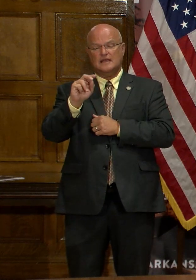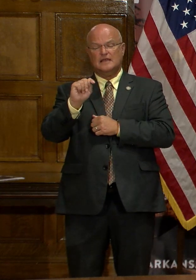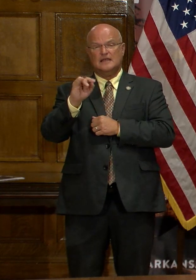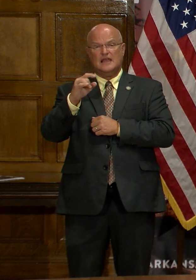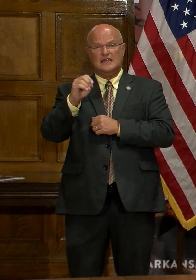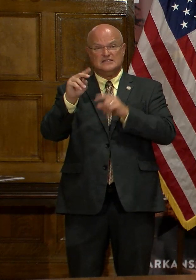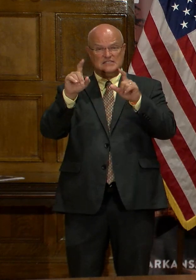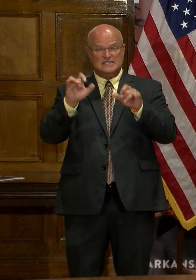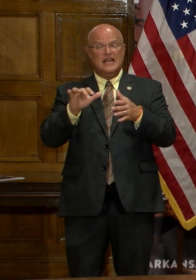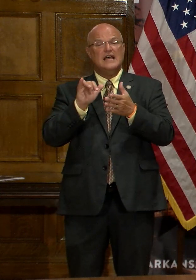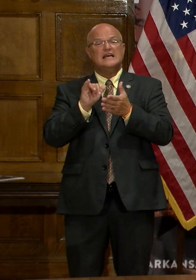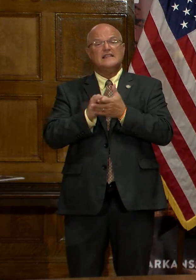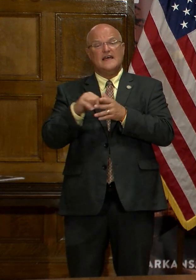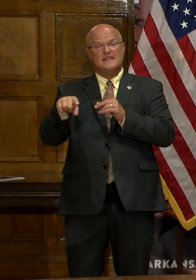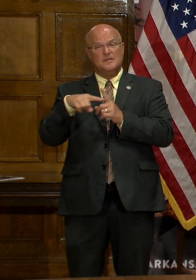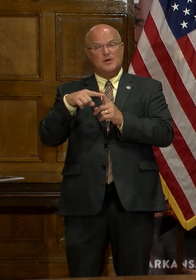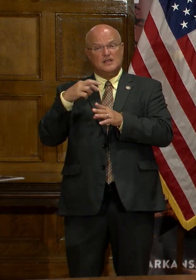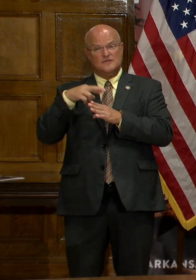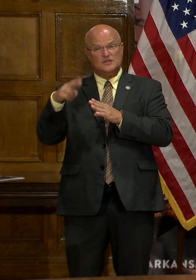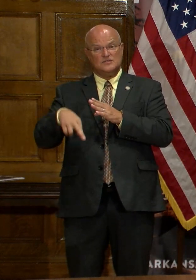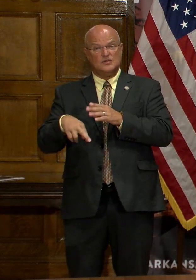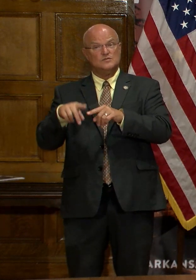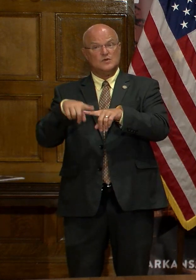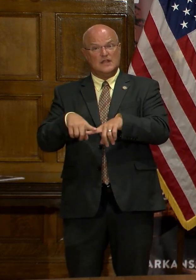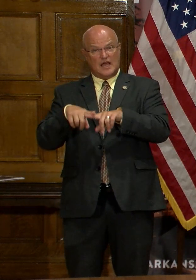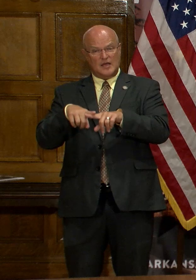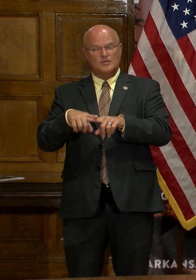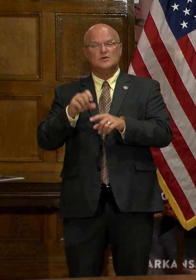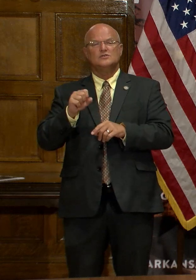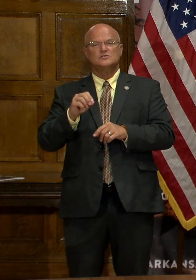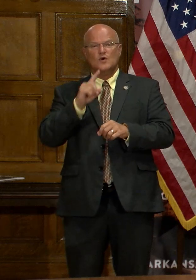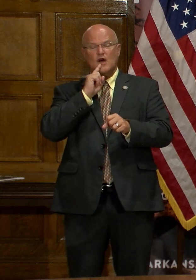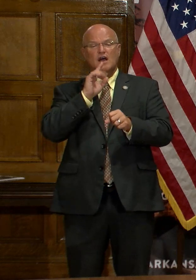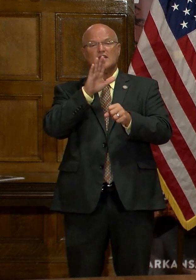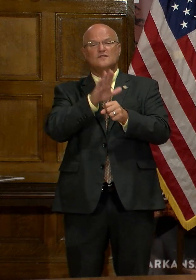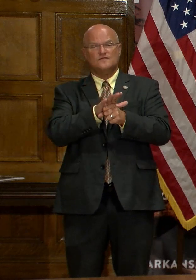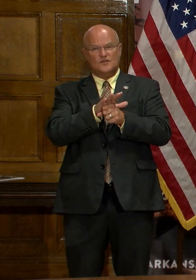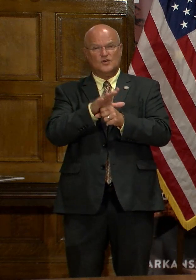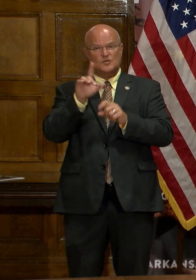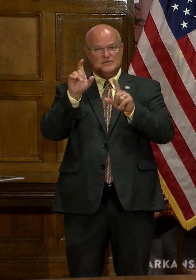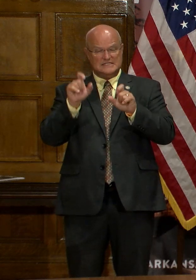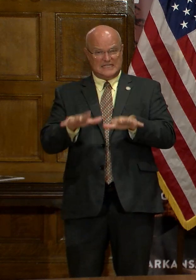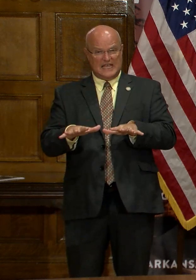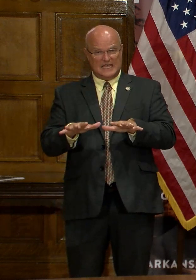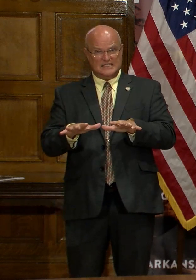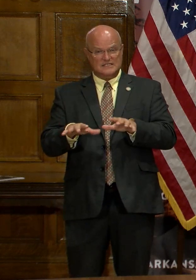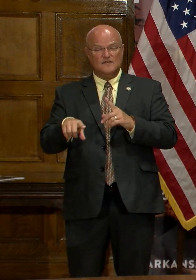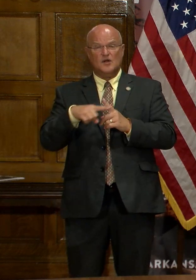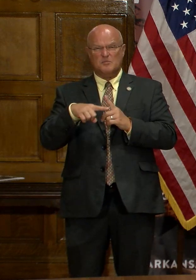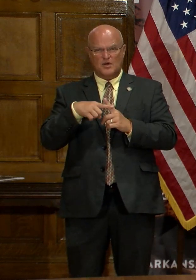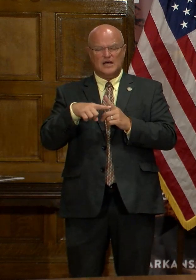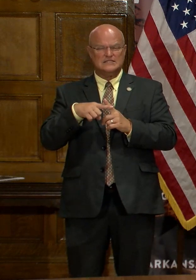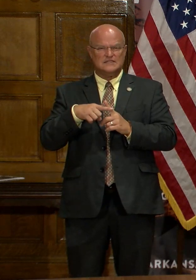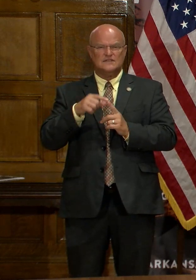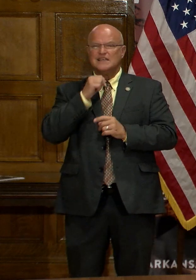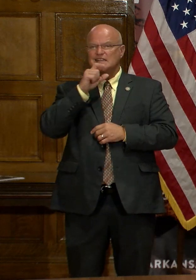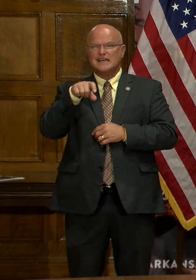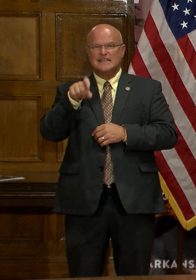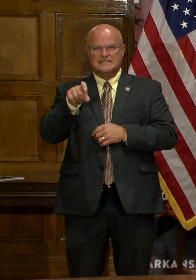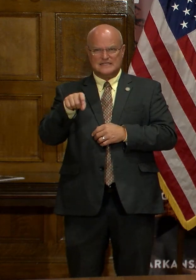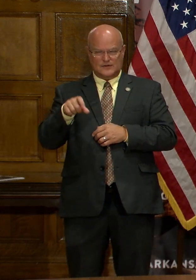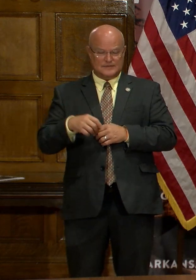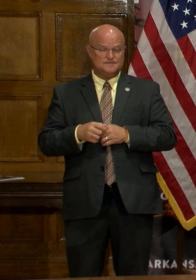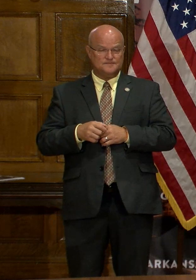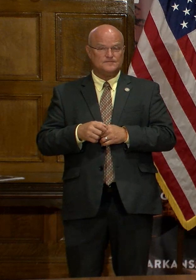know that the positive result is reliable, so a confirmatory test for a positive result is not